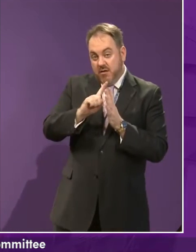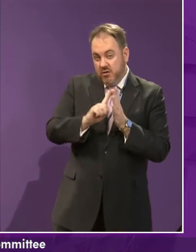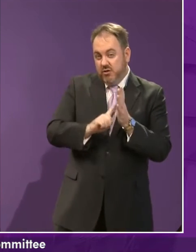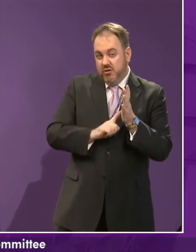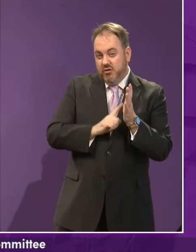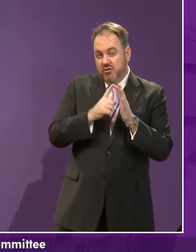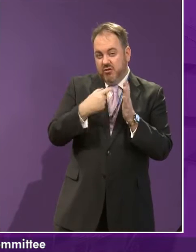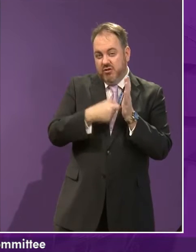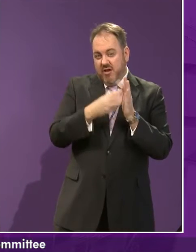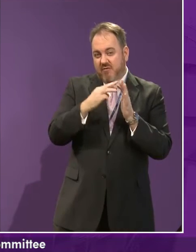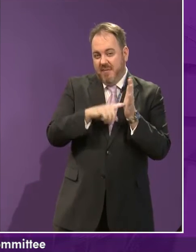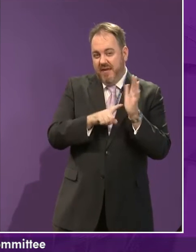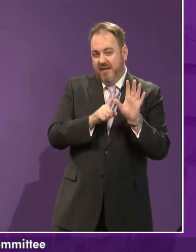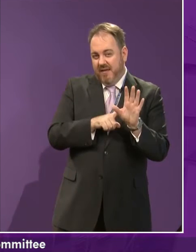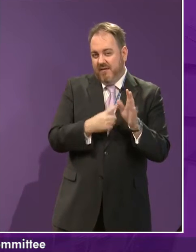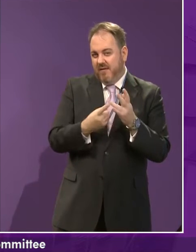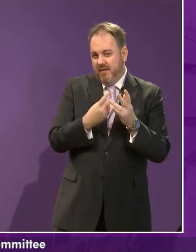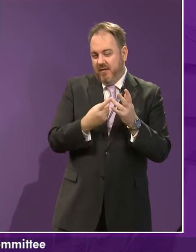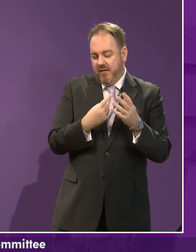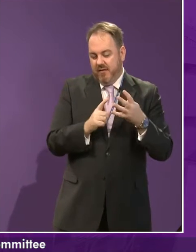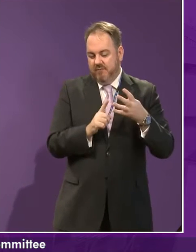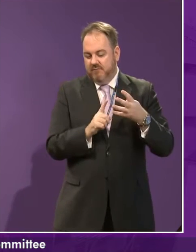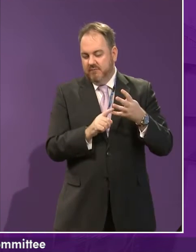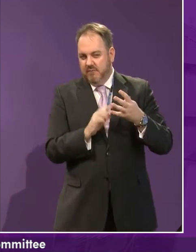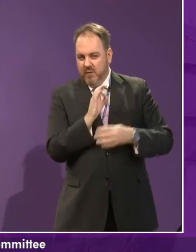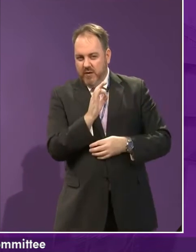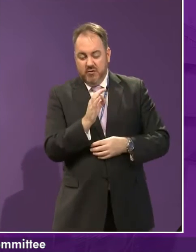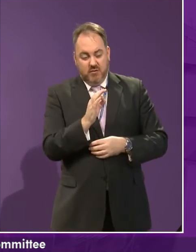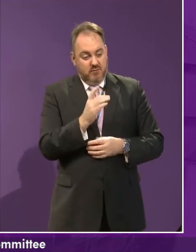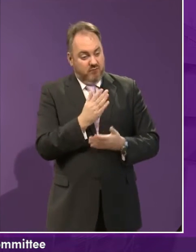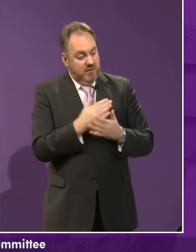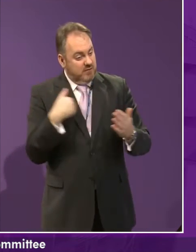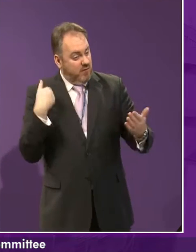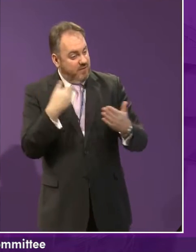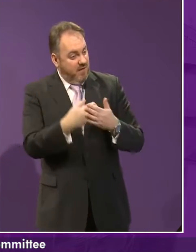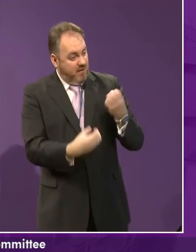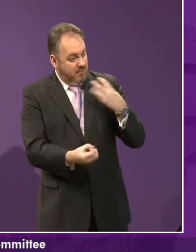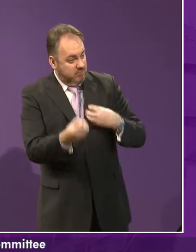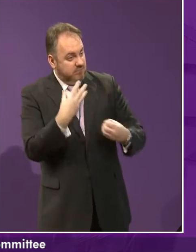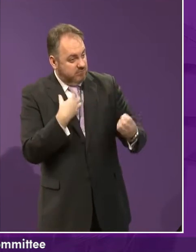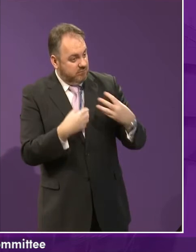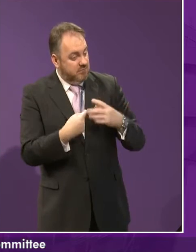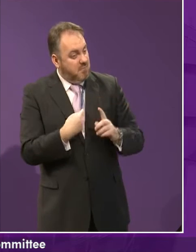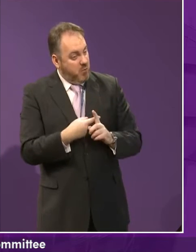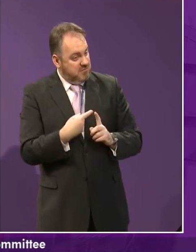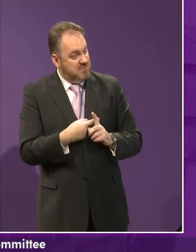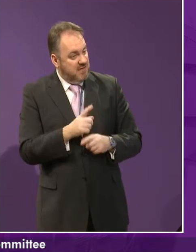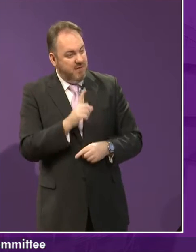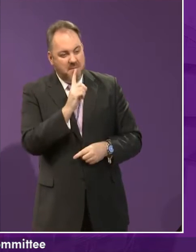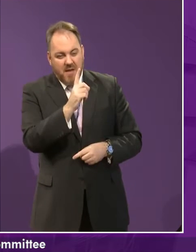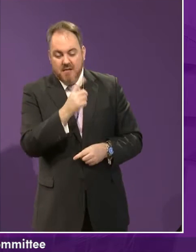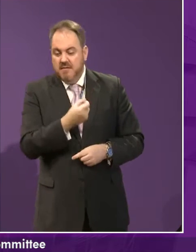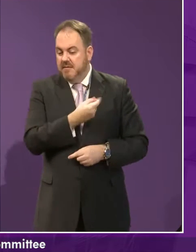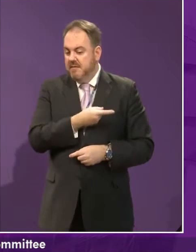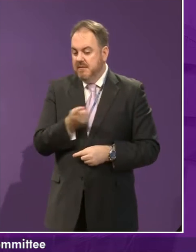to, I think it's all very positive what you're hearing. There will be some students who simply won't be able to presumably